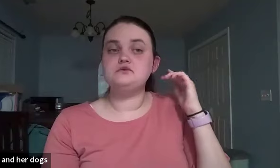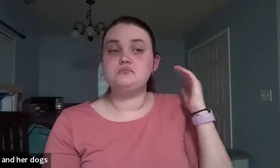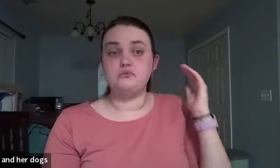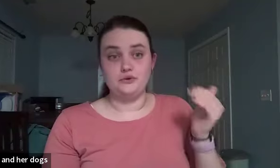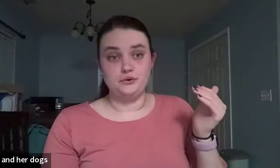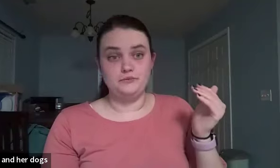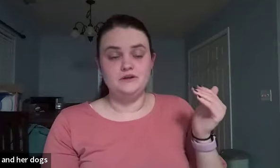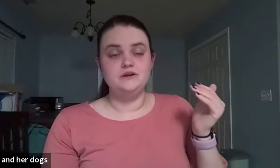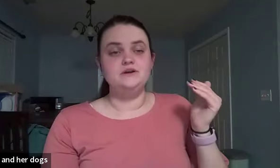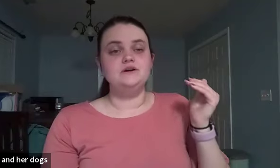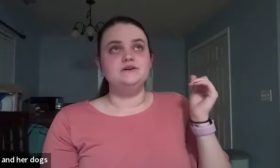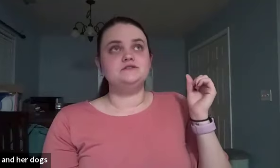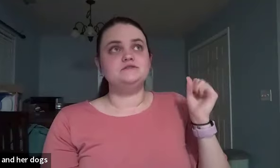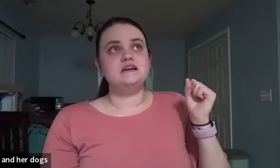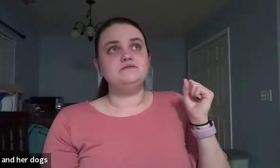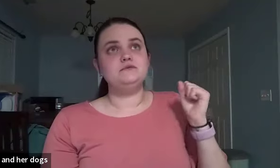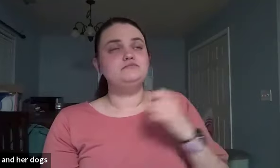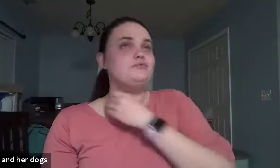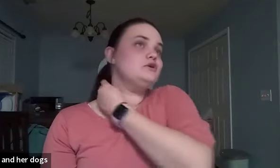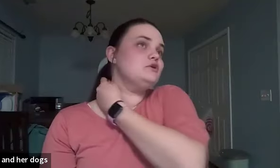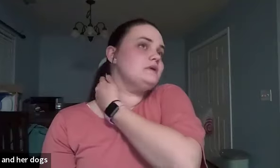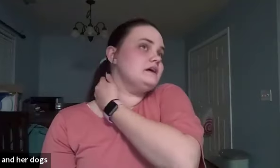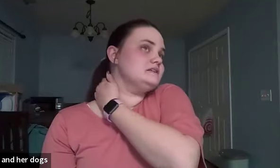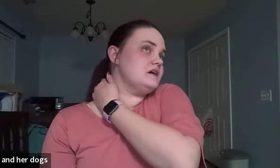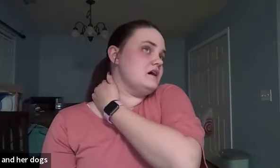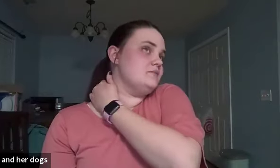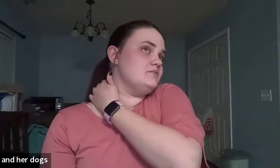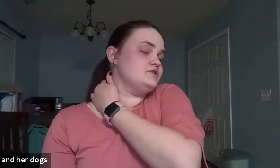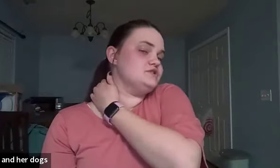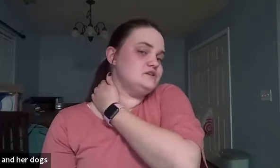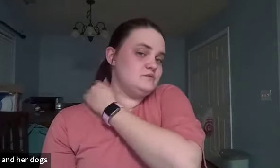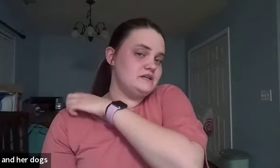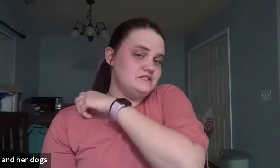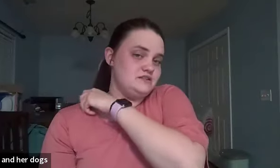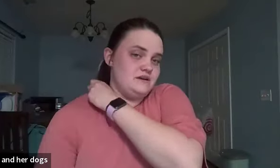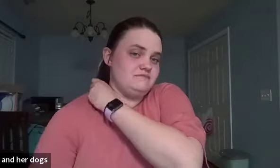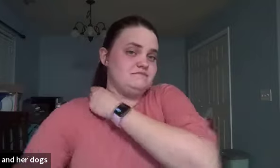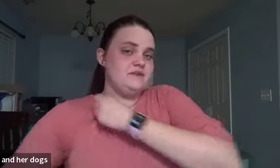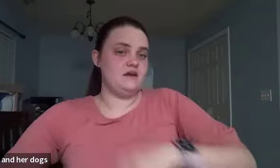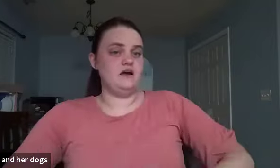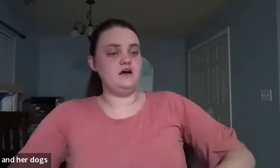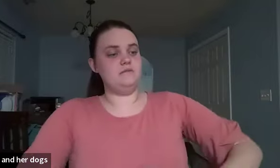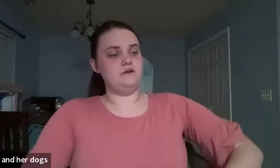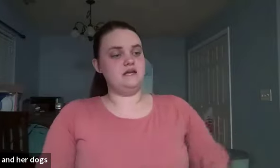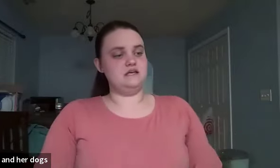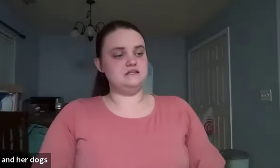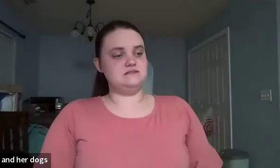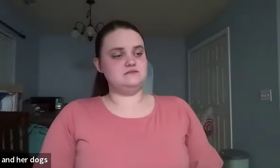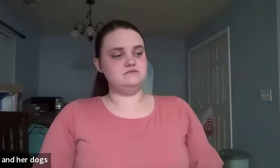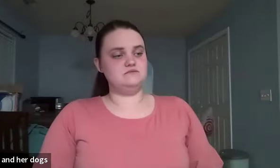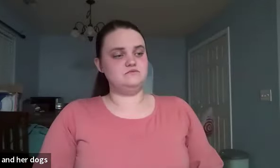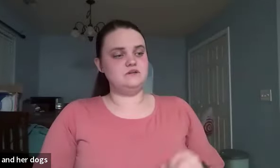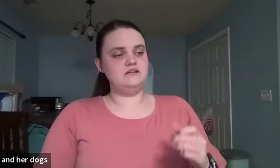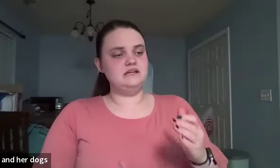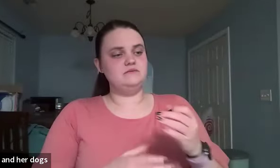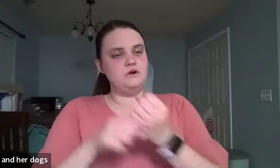for broom. So the sign for broom is there are two ways to do it. Is really one